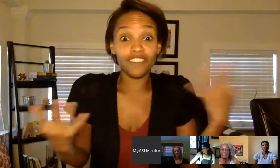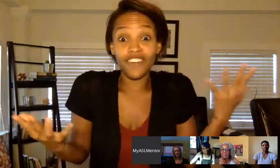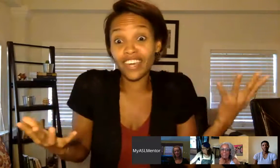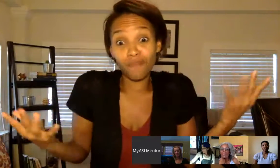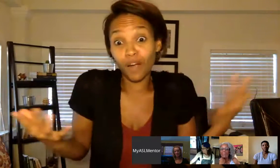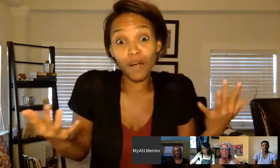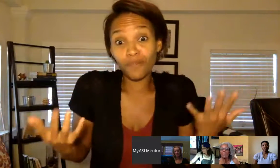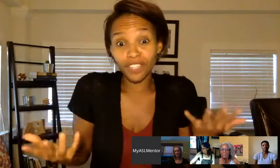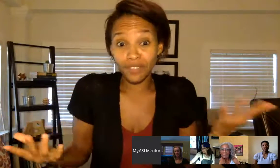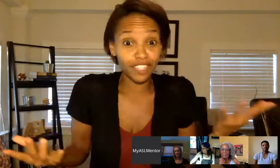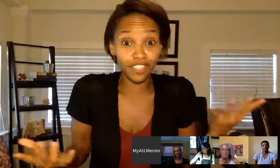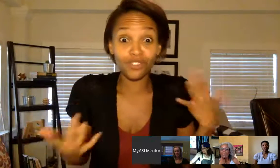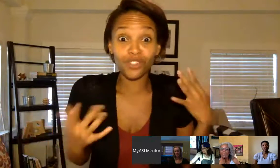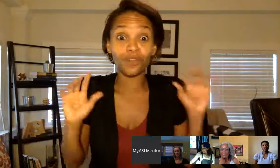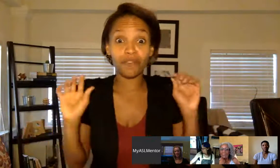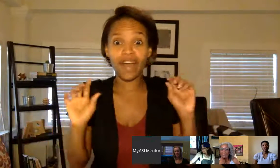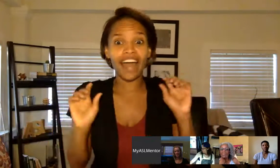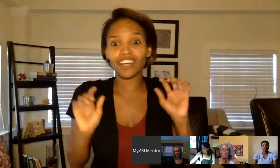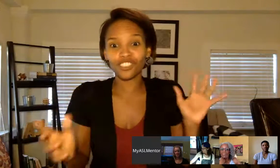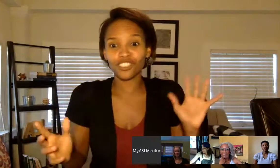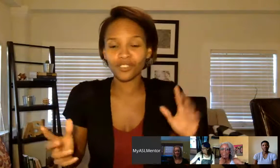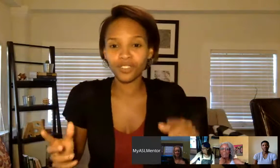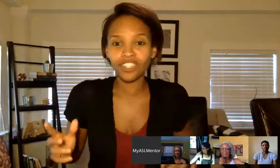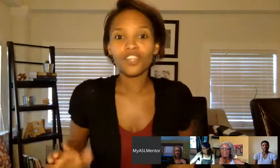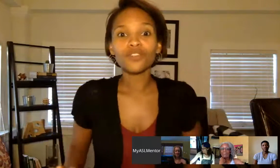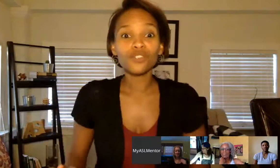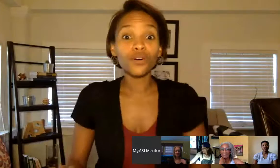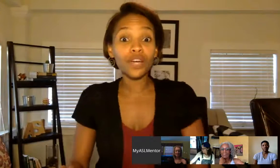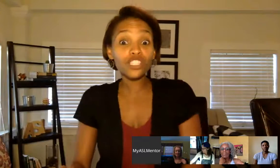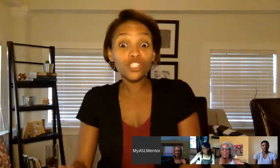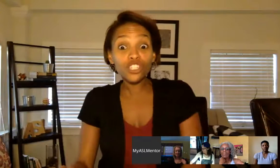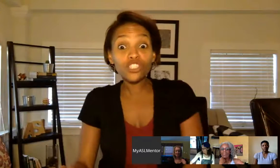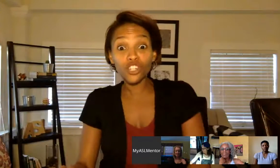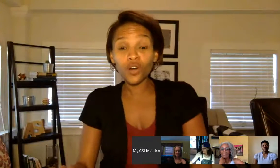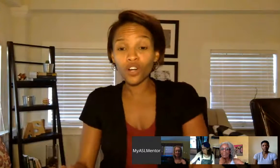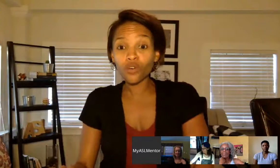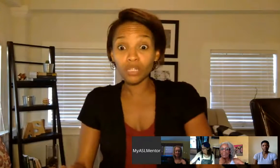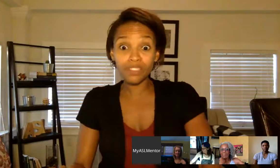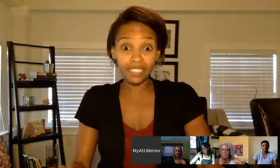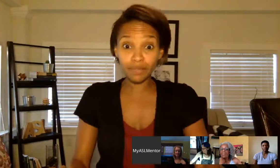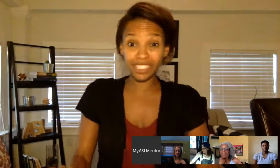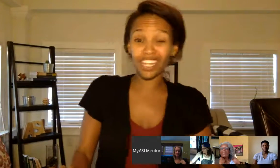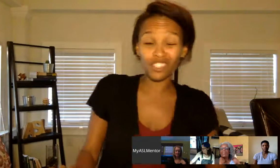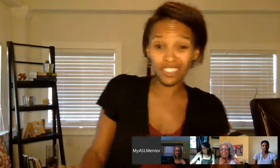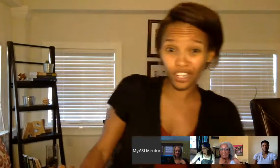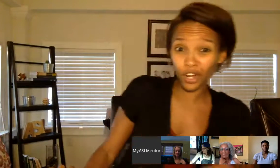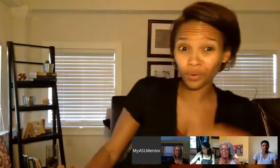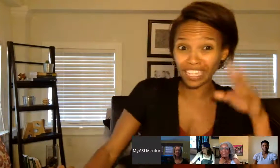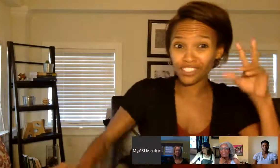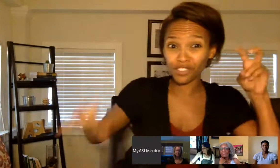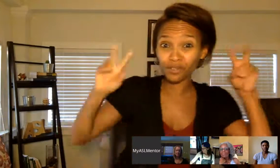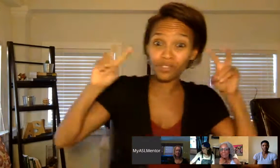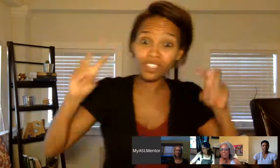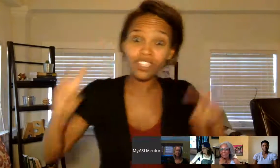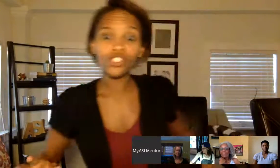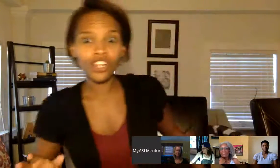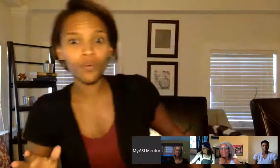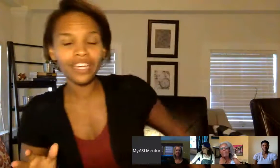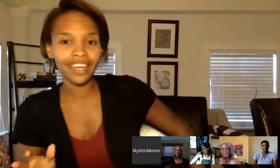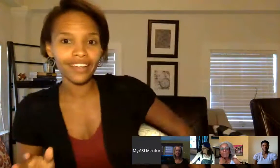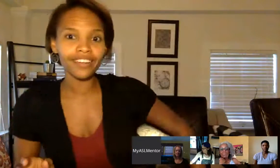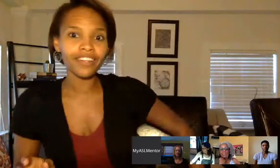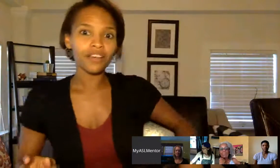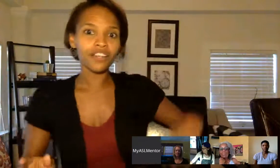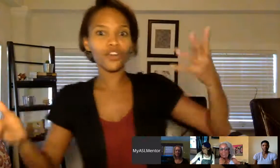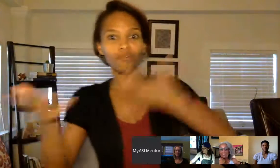wasn't conveying it properly because she was holding back. She couldn't do it. So it's good to know our own limitations and our own issues so that